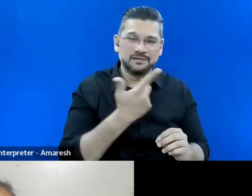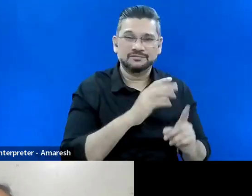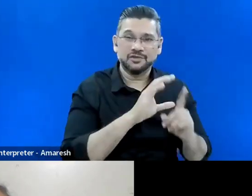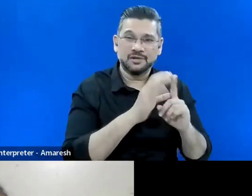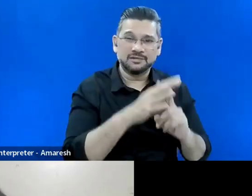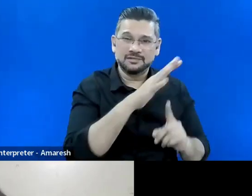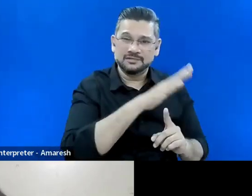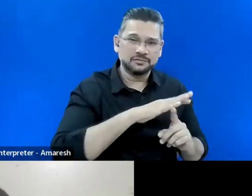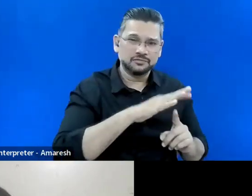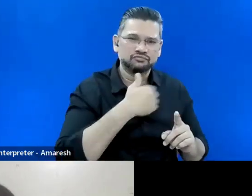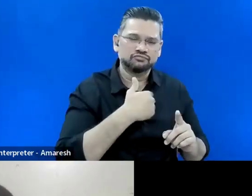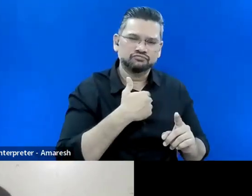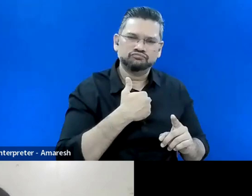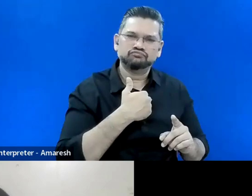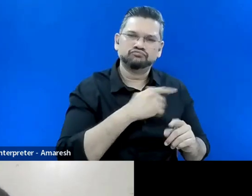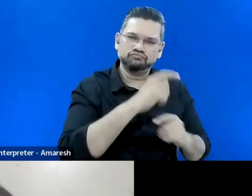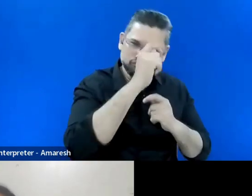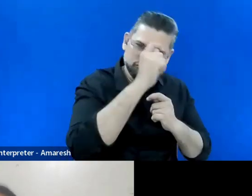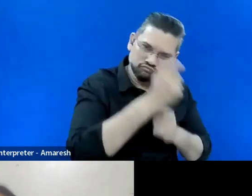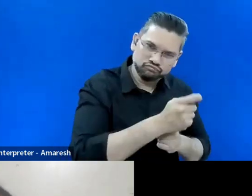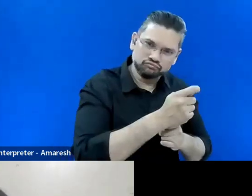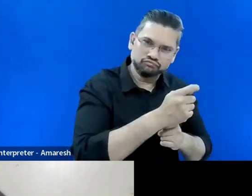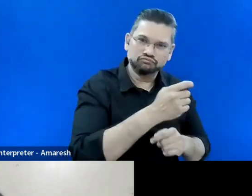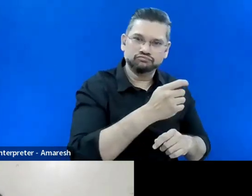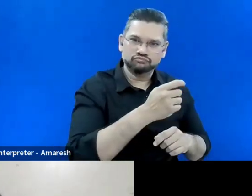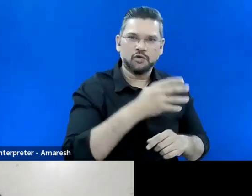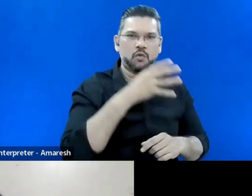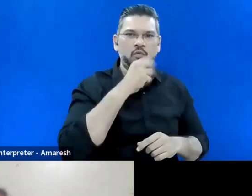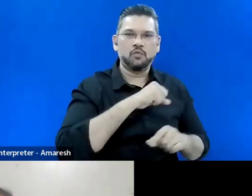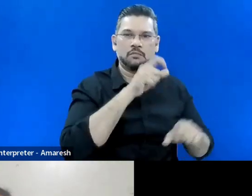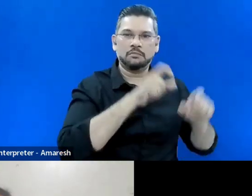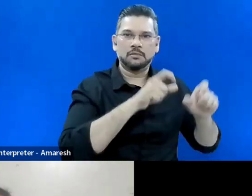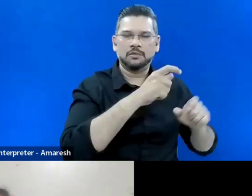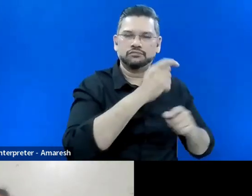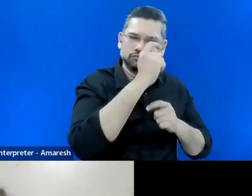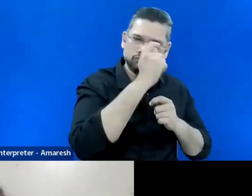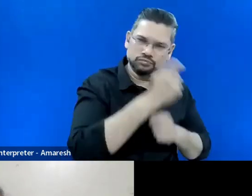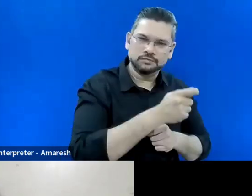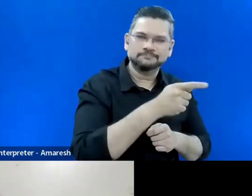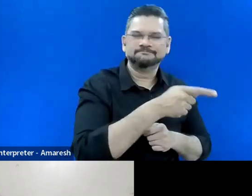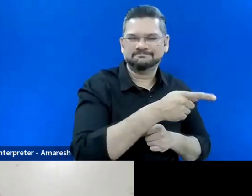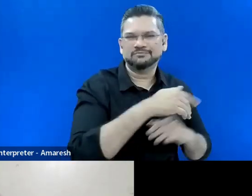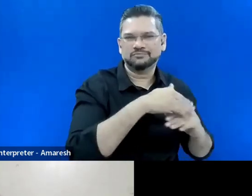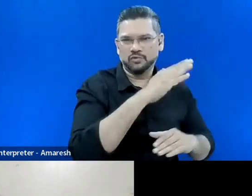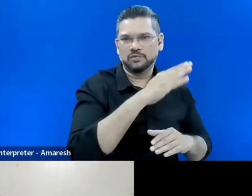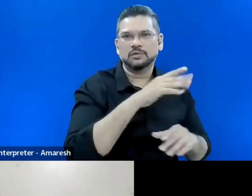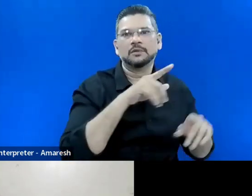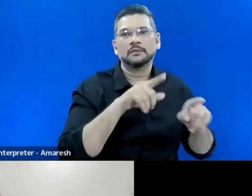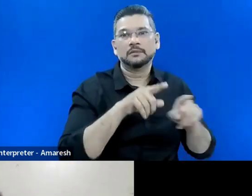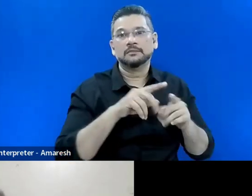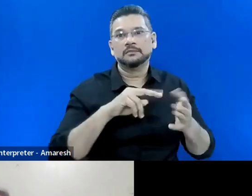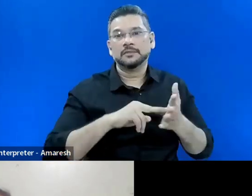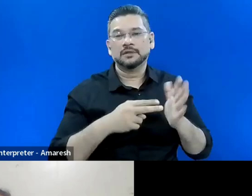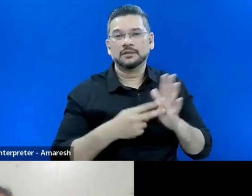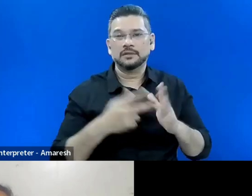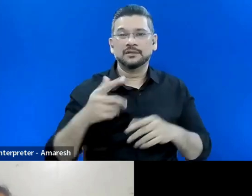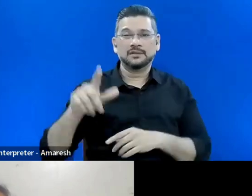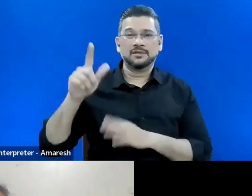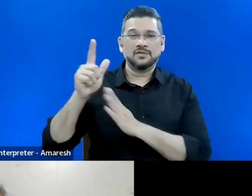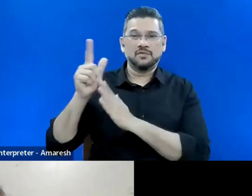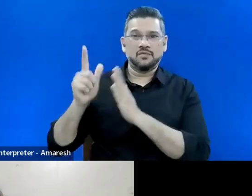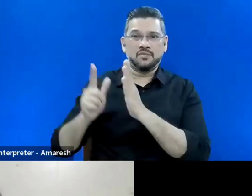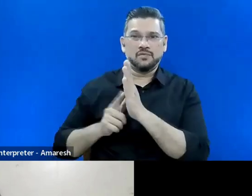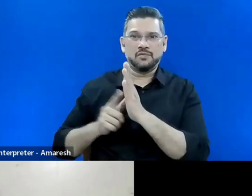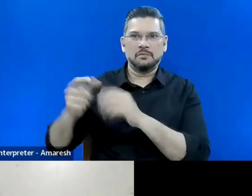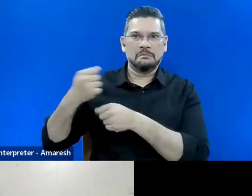the decisions. And in our countries, the government, like the lawmakers, they are influenced by our cultures and our